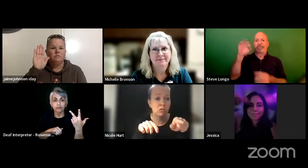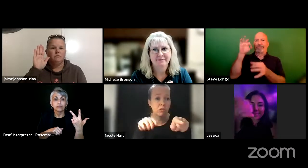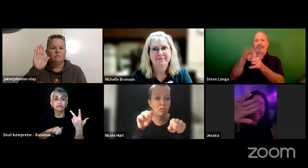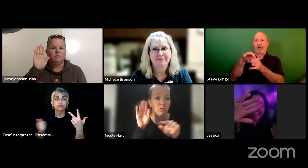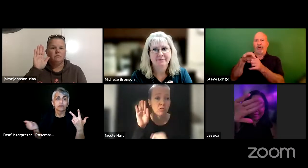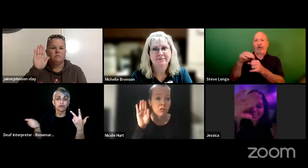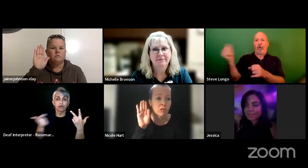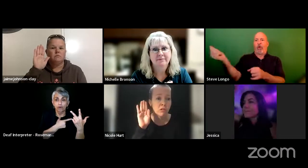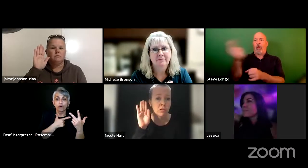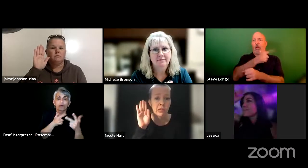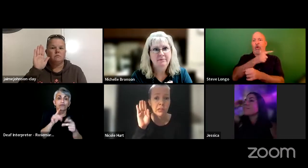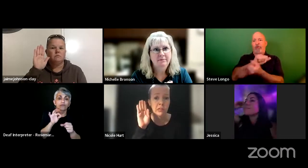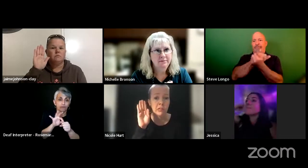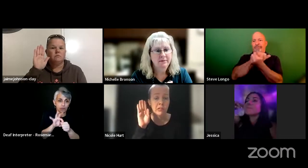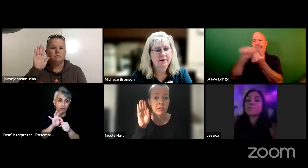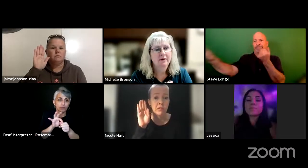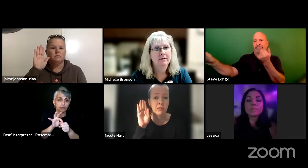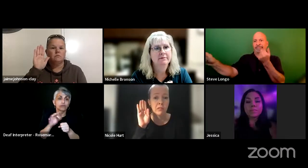Awesome.